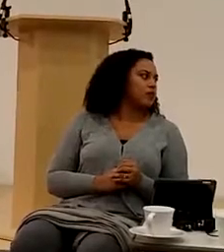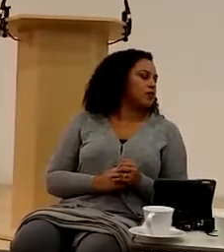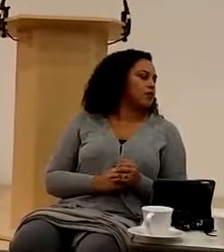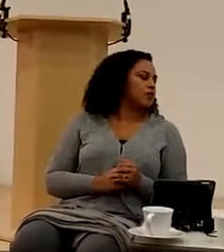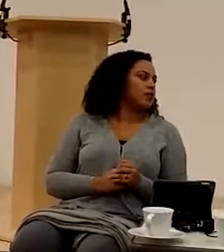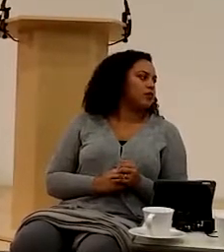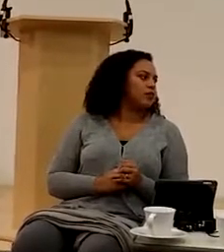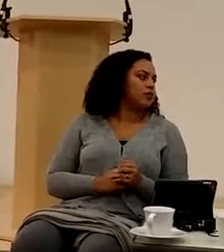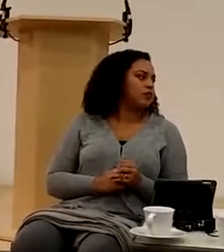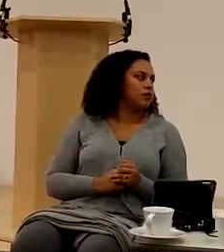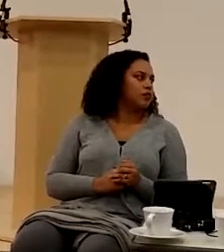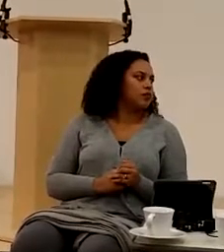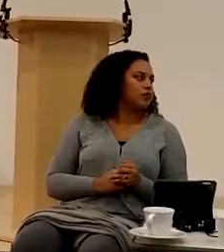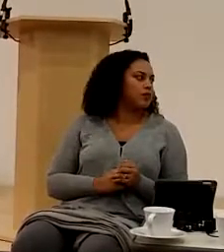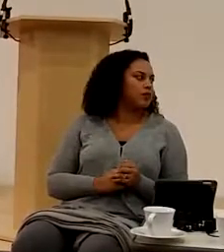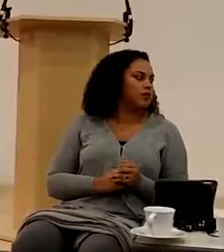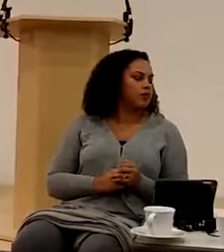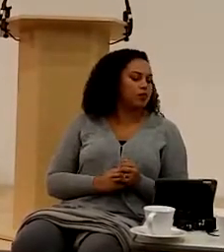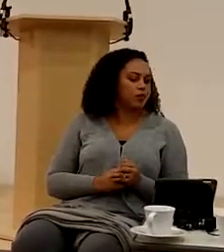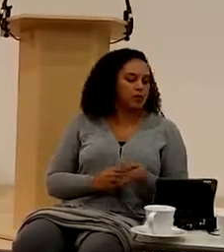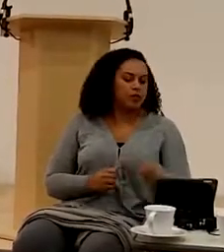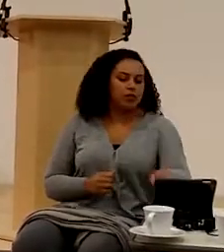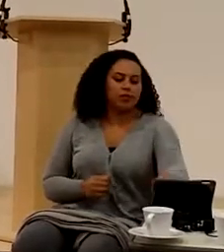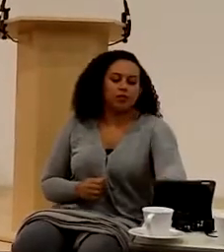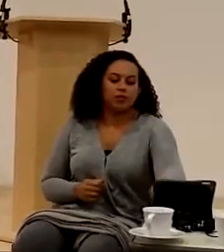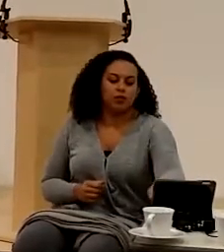isolated from each other.